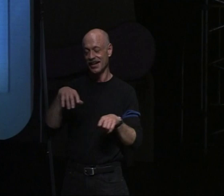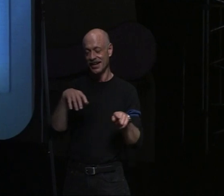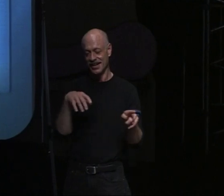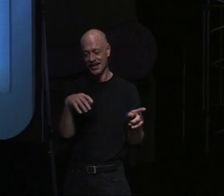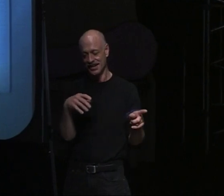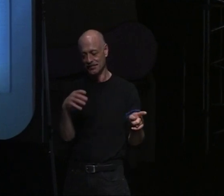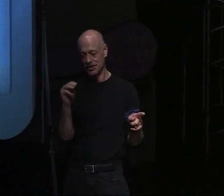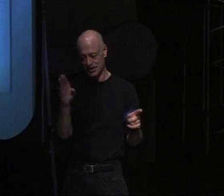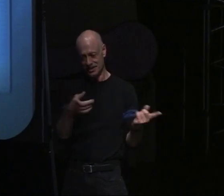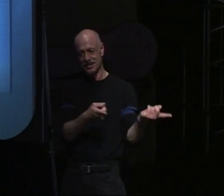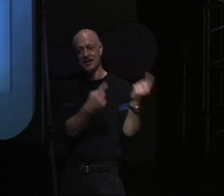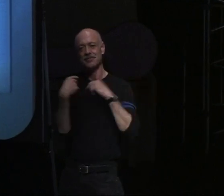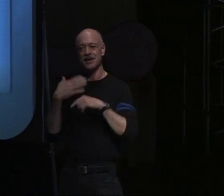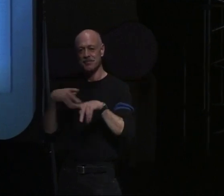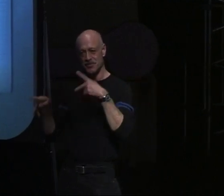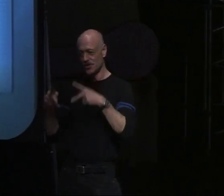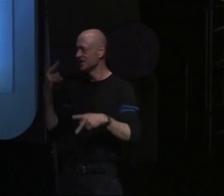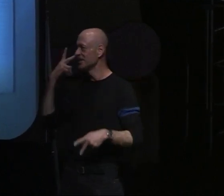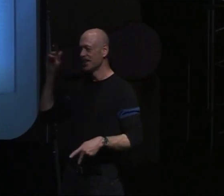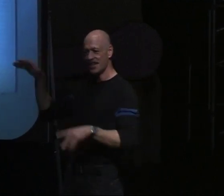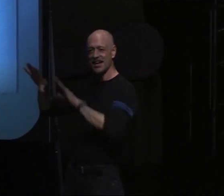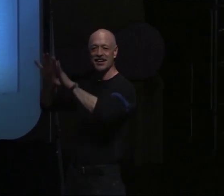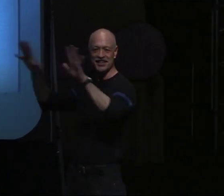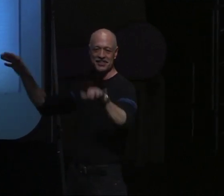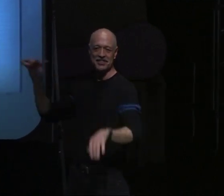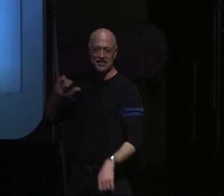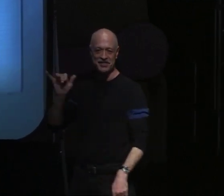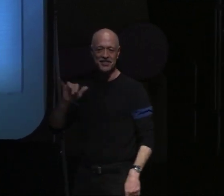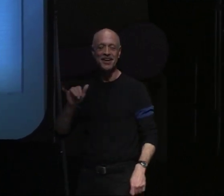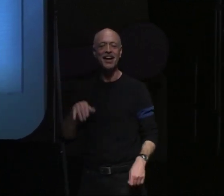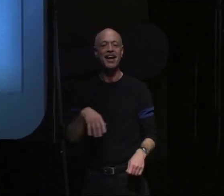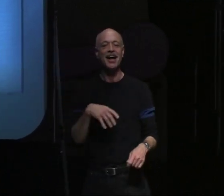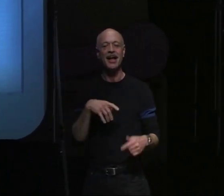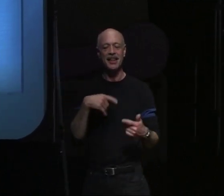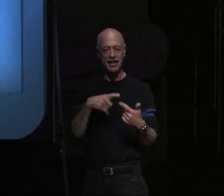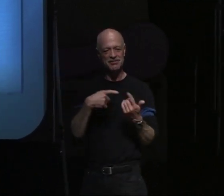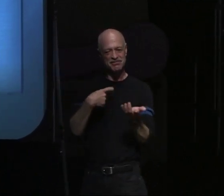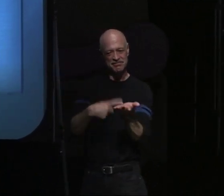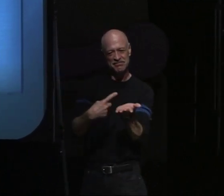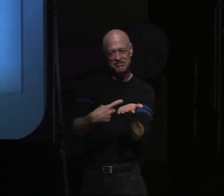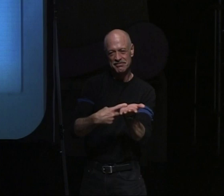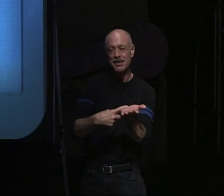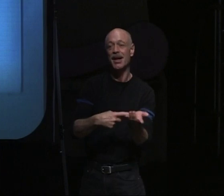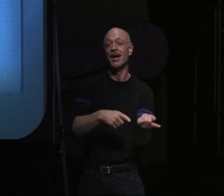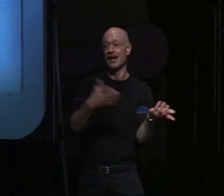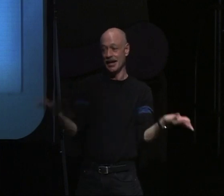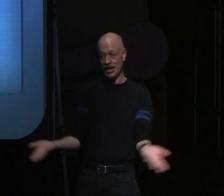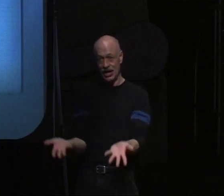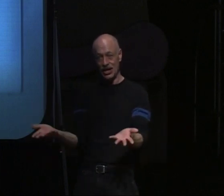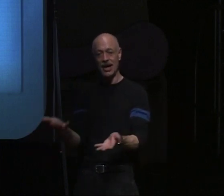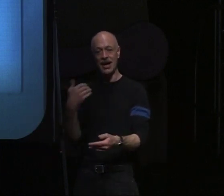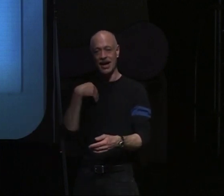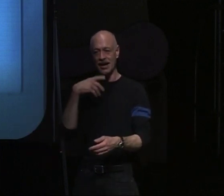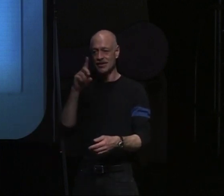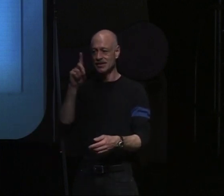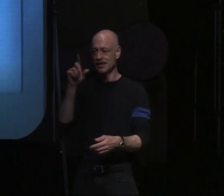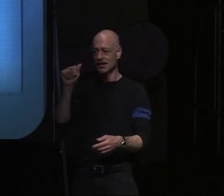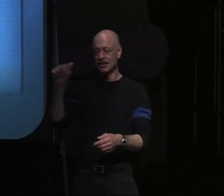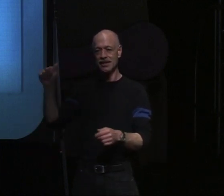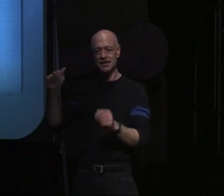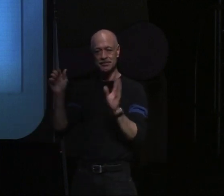Betty Miller and Mary Beth came to my party. They were at this Egyptian party, and they saw the